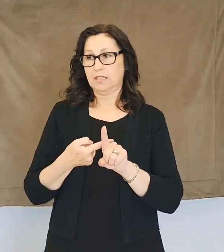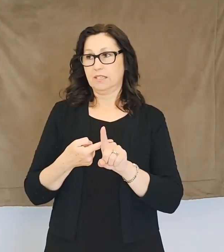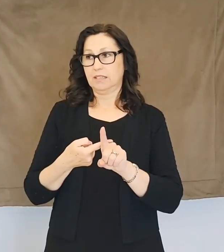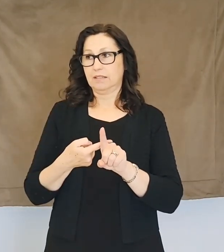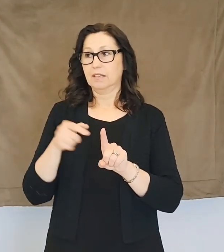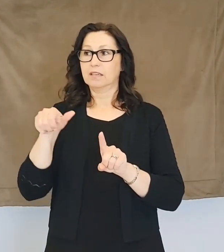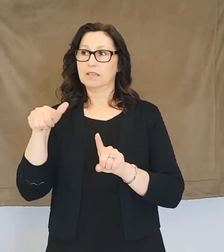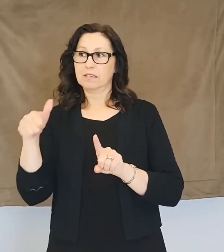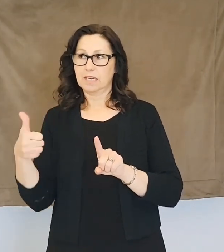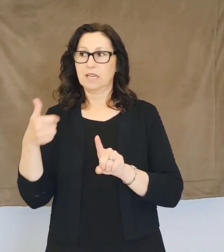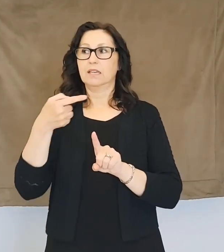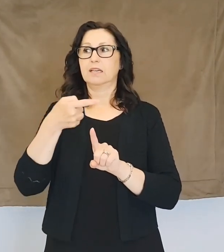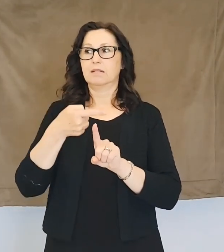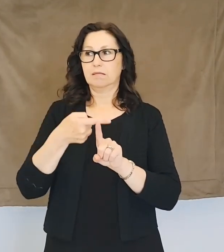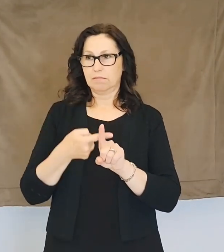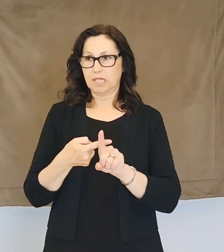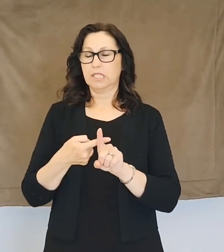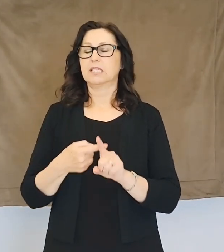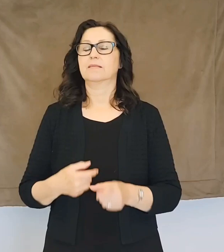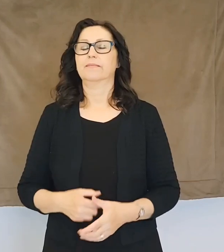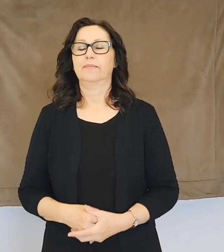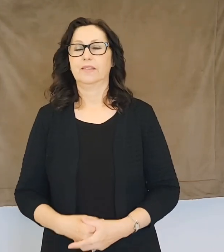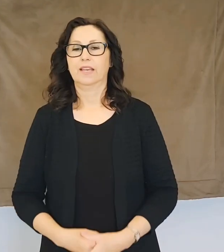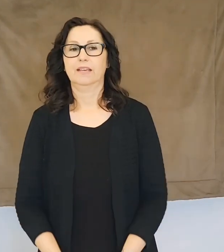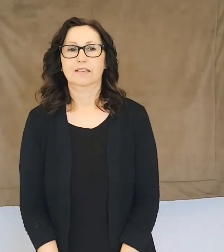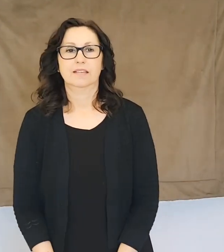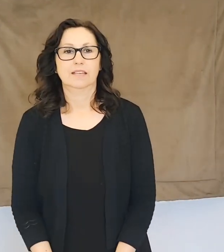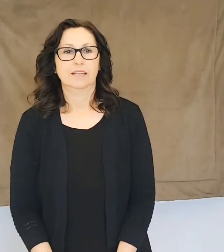months. 10 months. Okay.